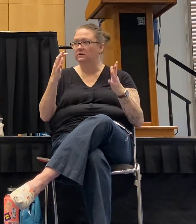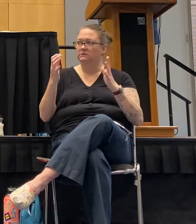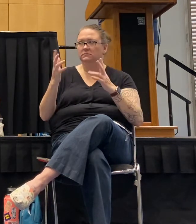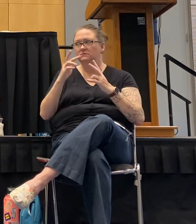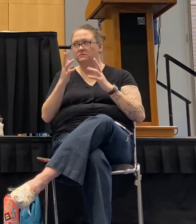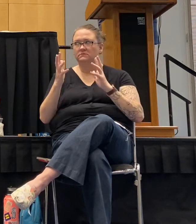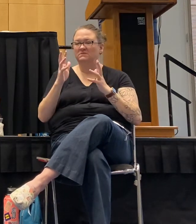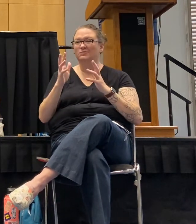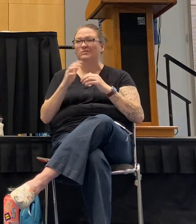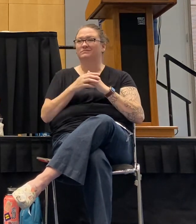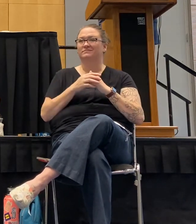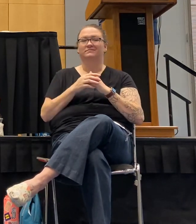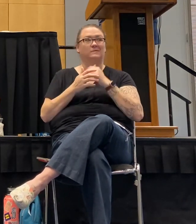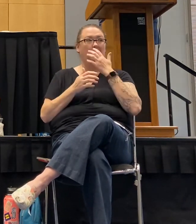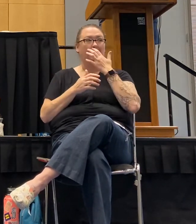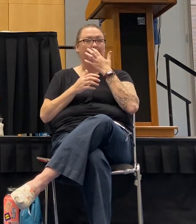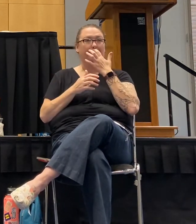not,